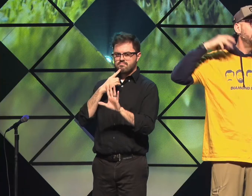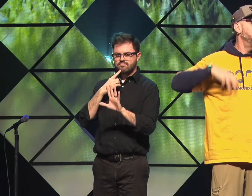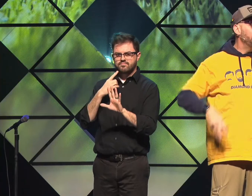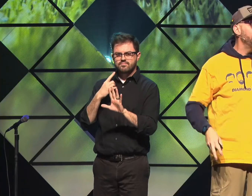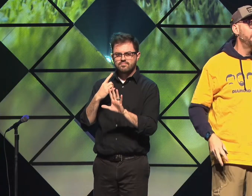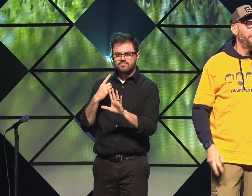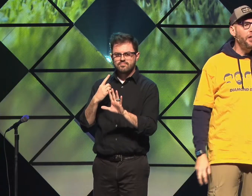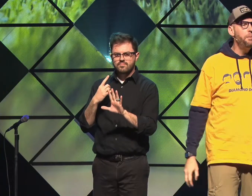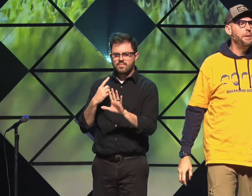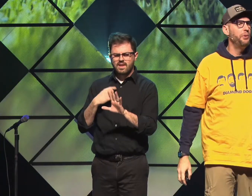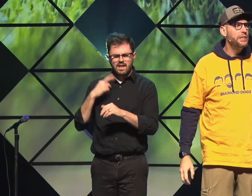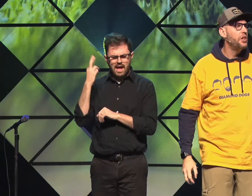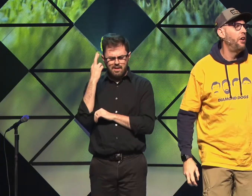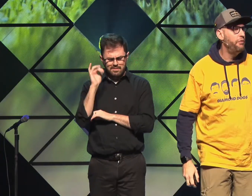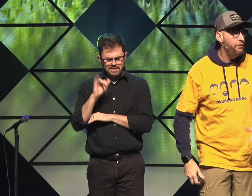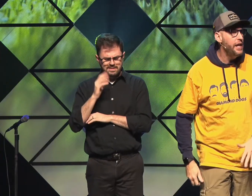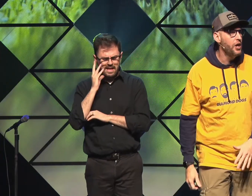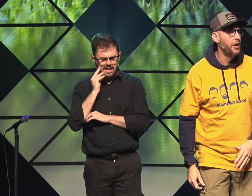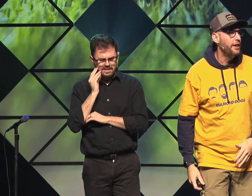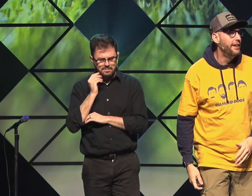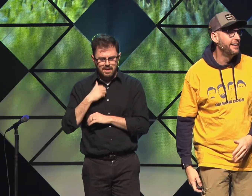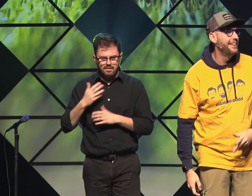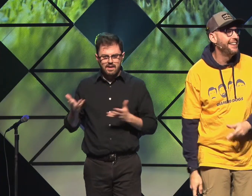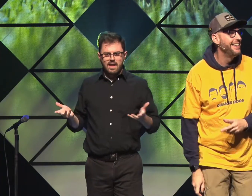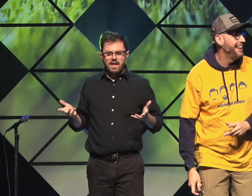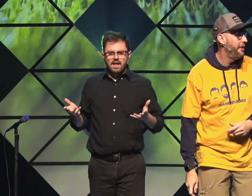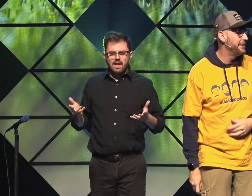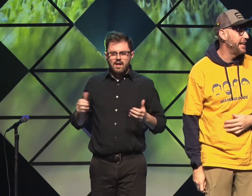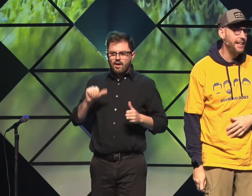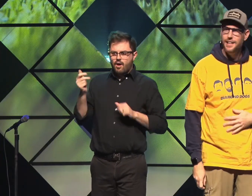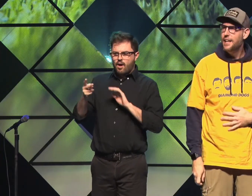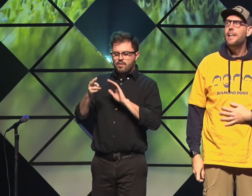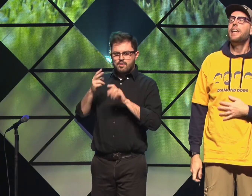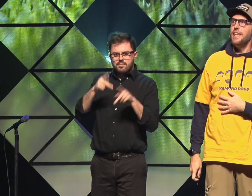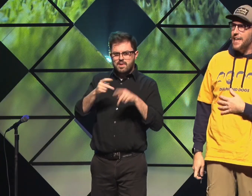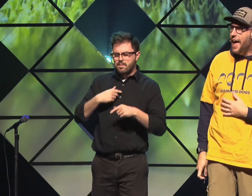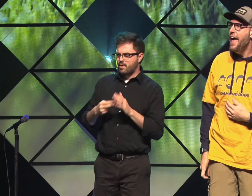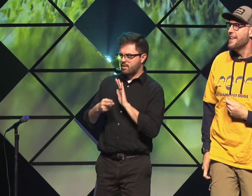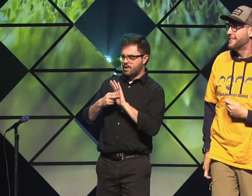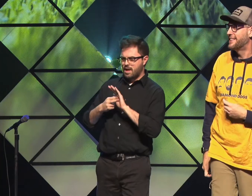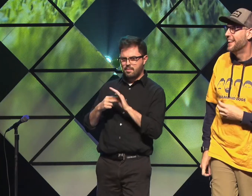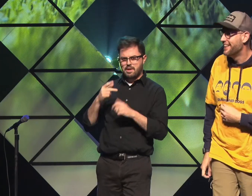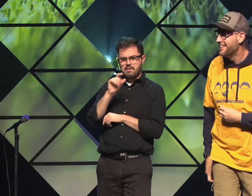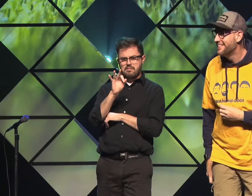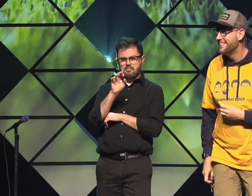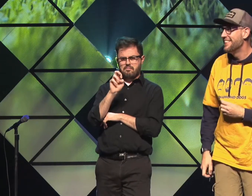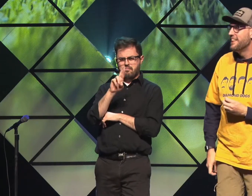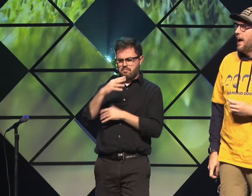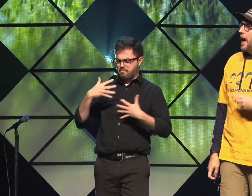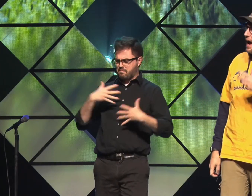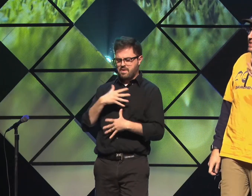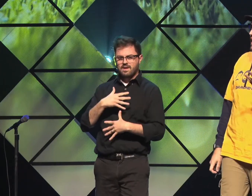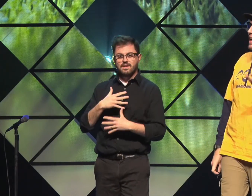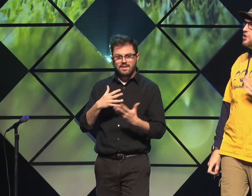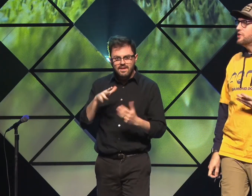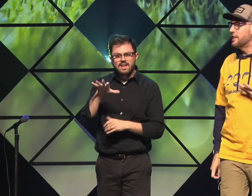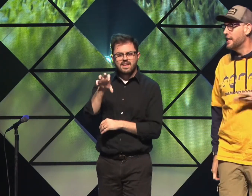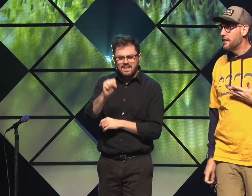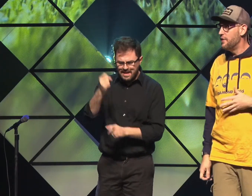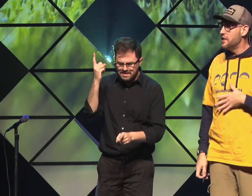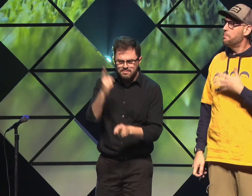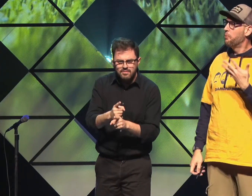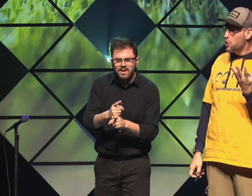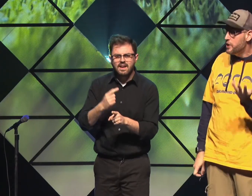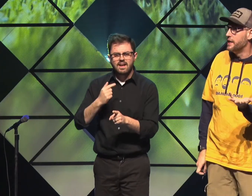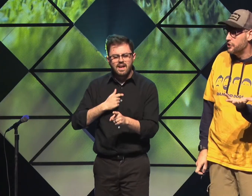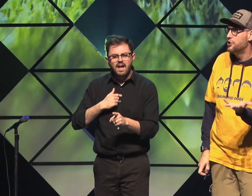that experience for other people is called fear. I was like, yes. I choose to think